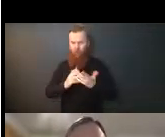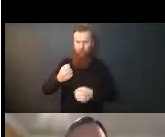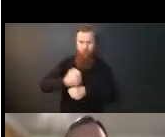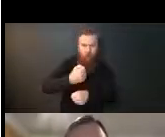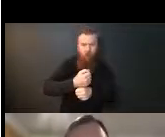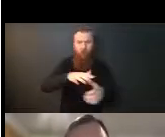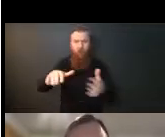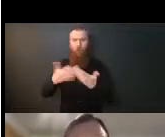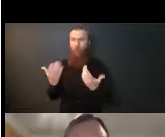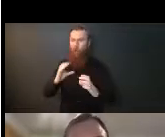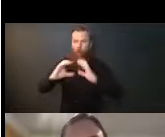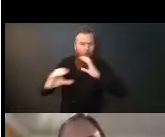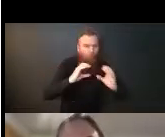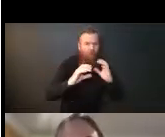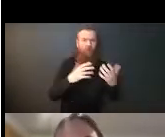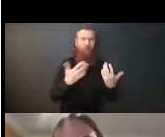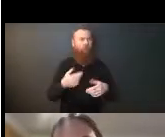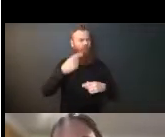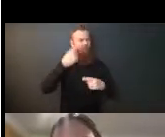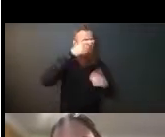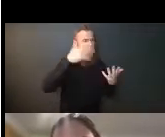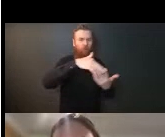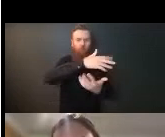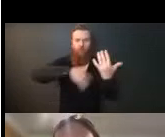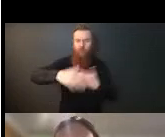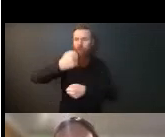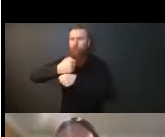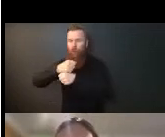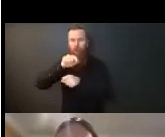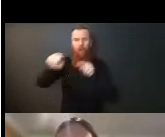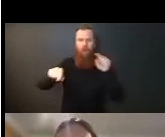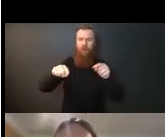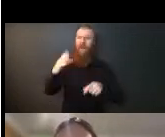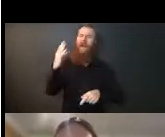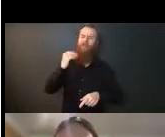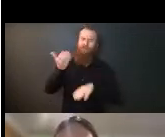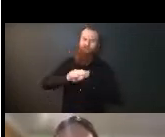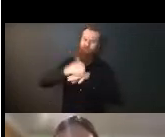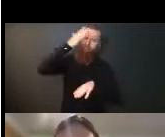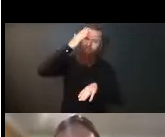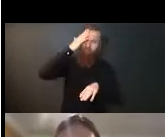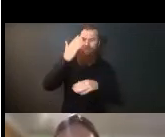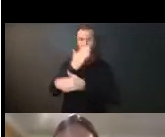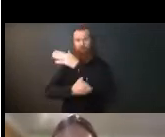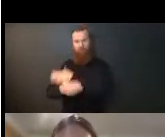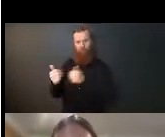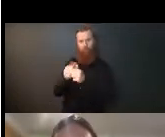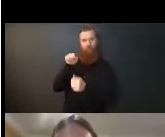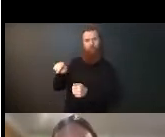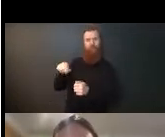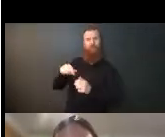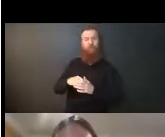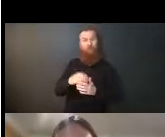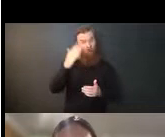addresses stigma and discrimination experienced by children with disabilities. So we imagine, a large portion of the users of this toolkit